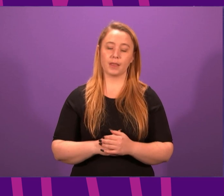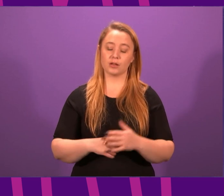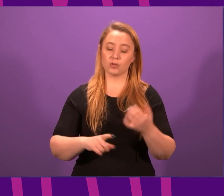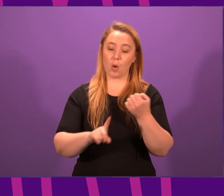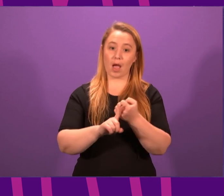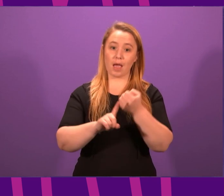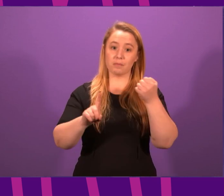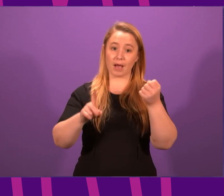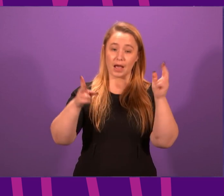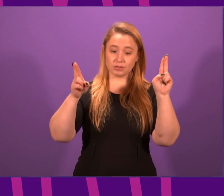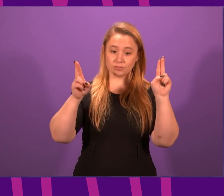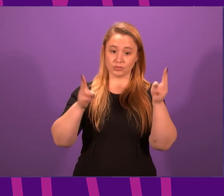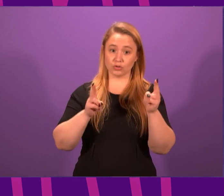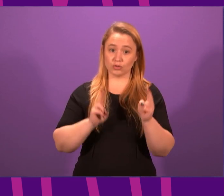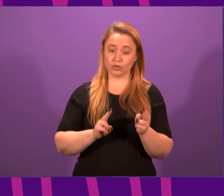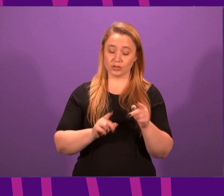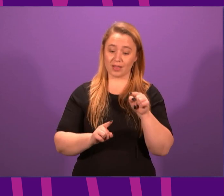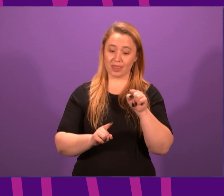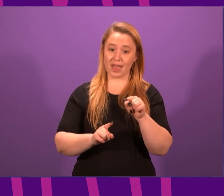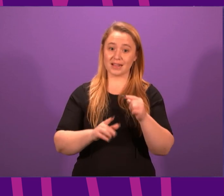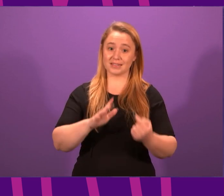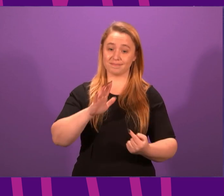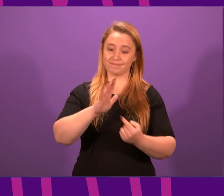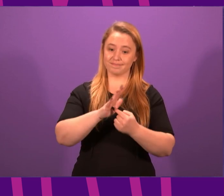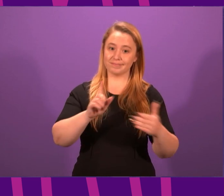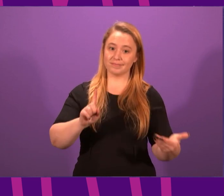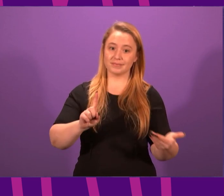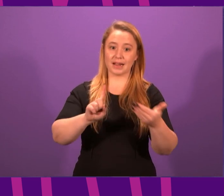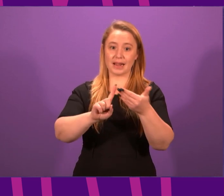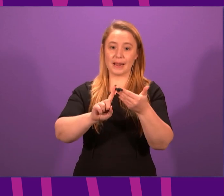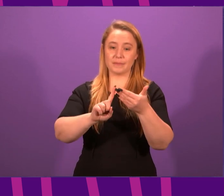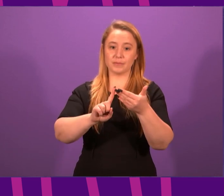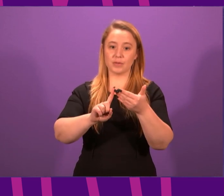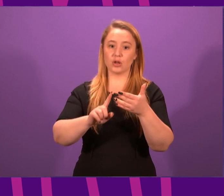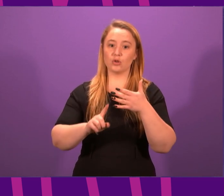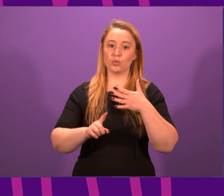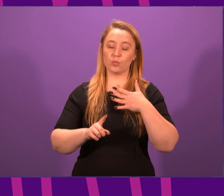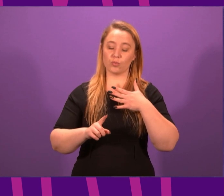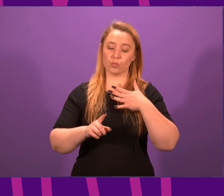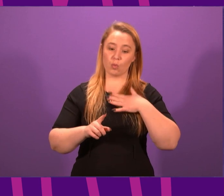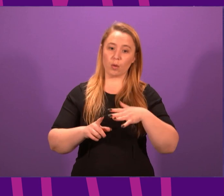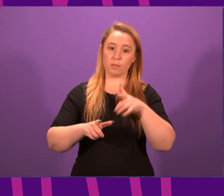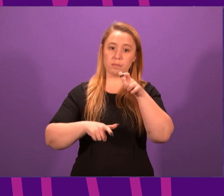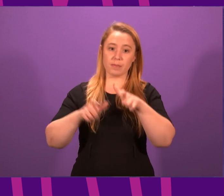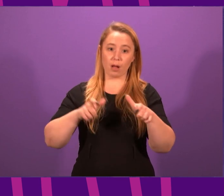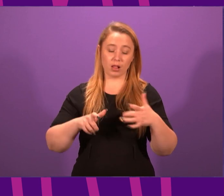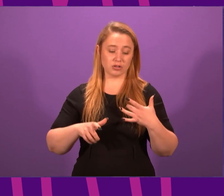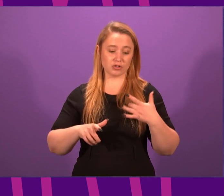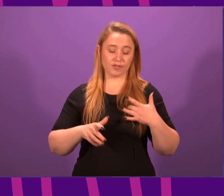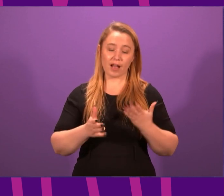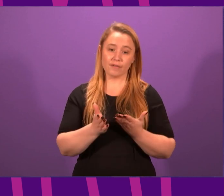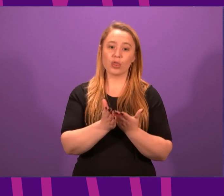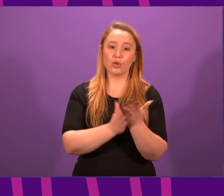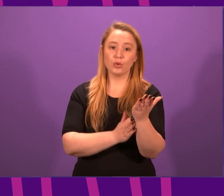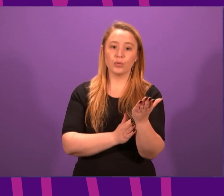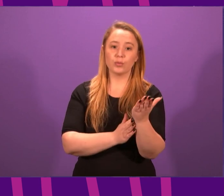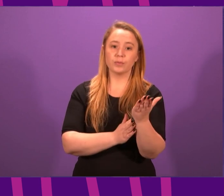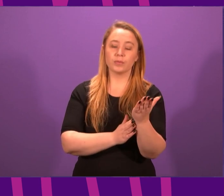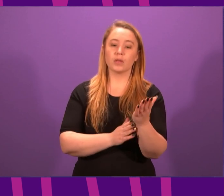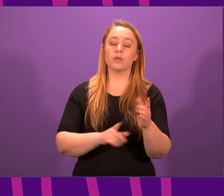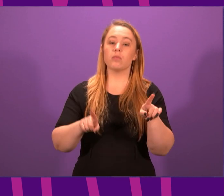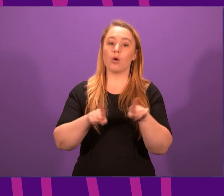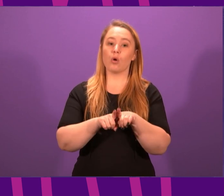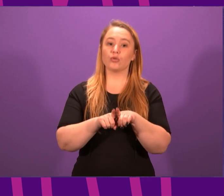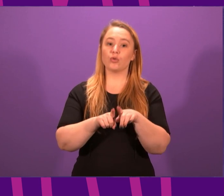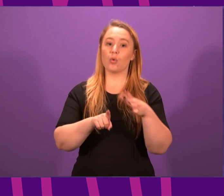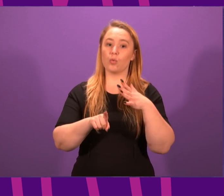this virus is at its core about preventing the further loss of life. But it's also about preventing